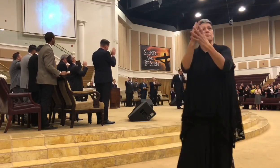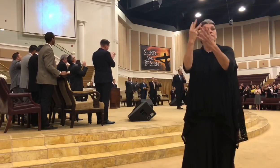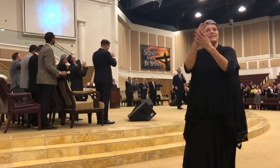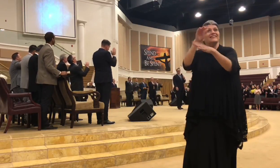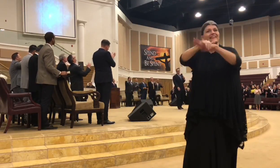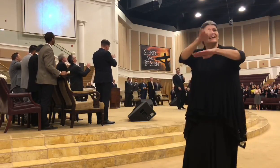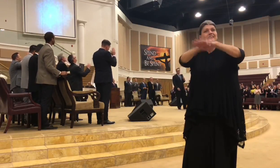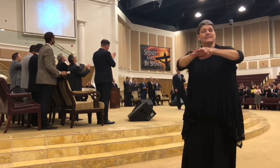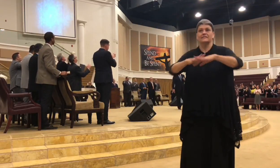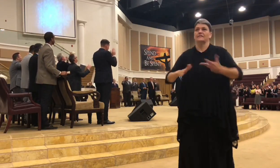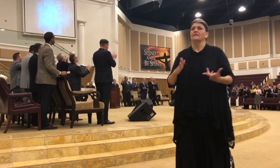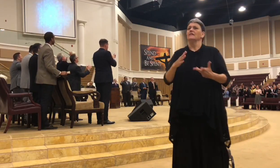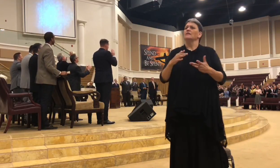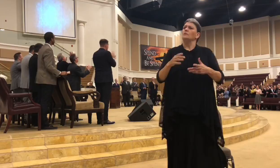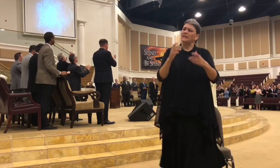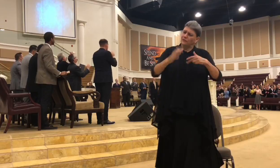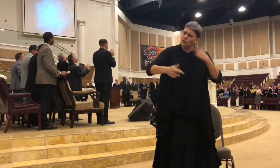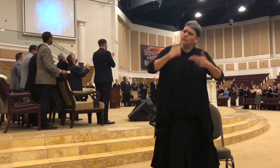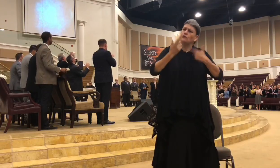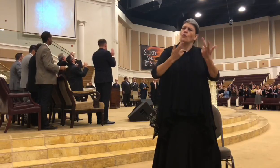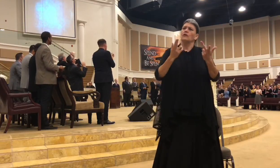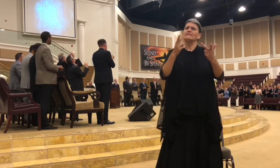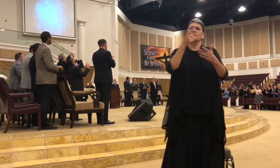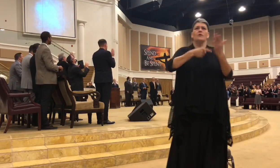God has done.